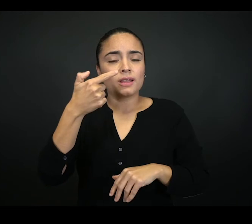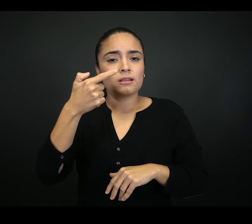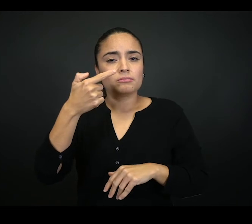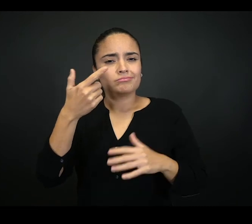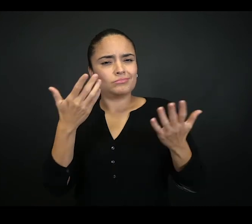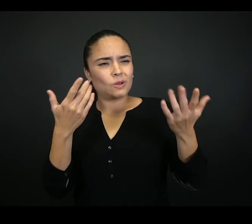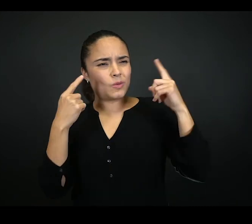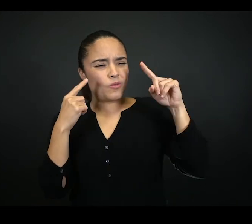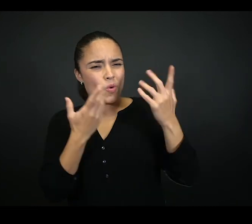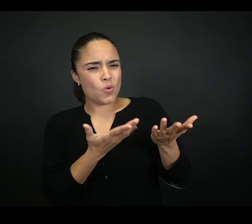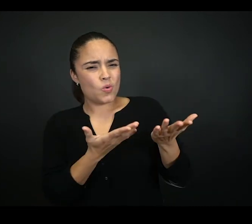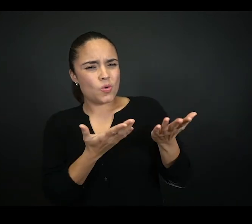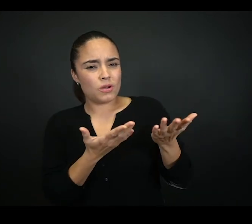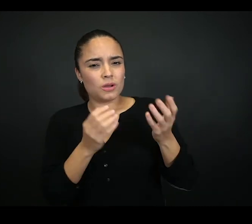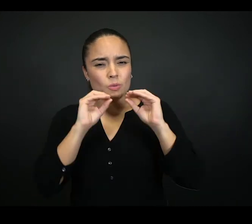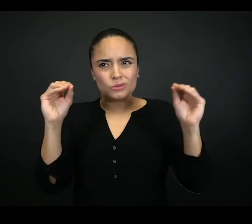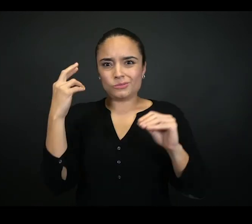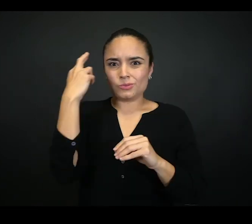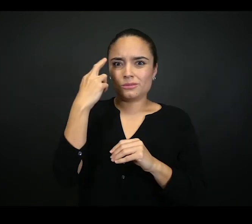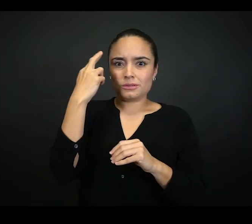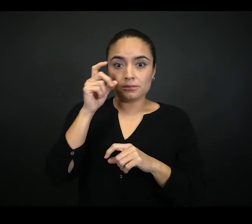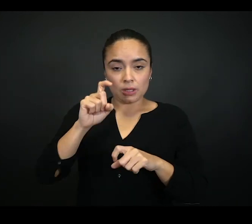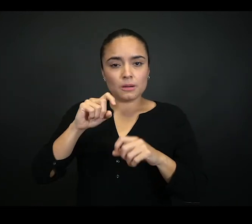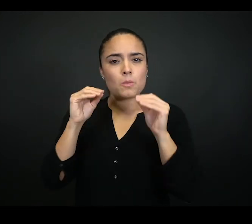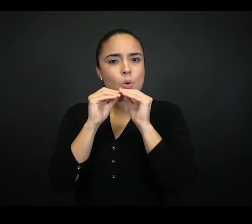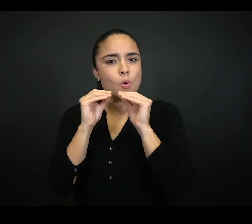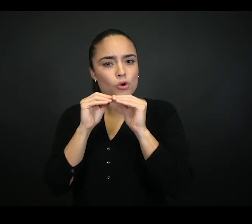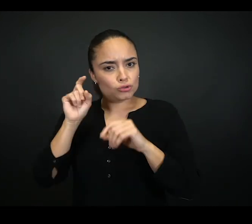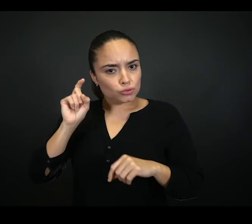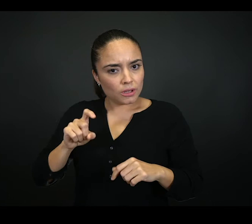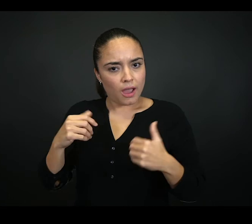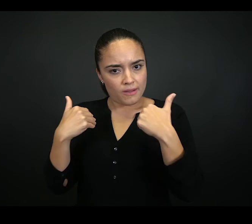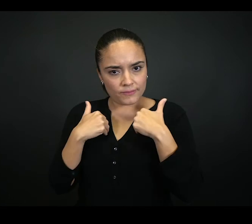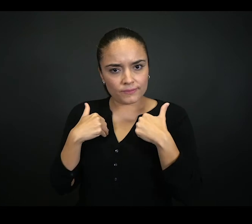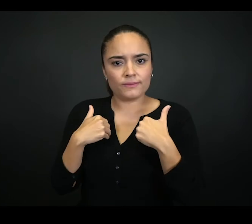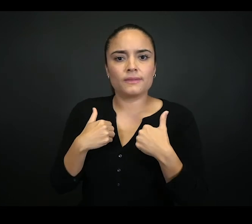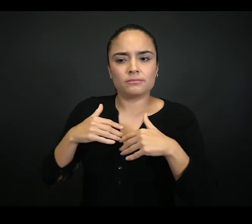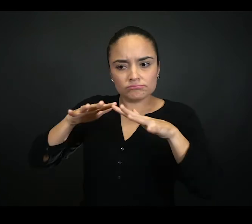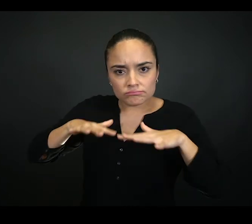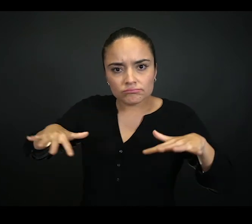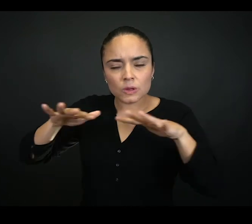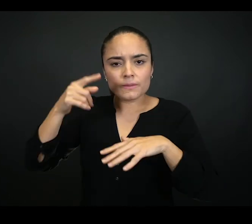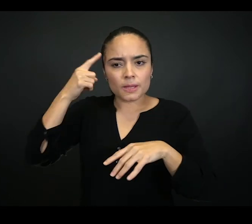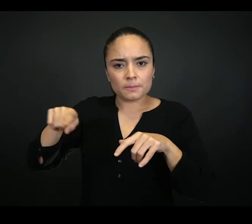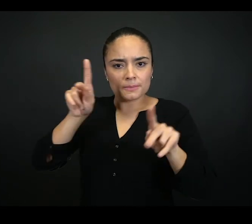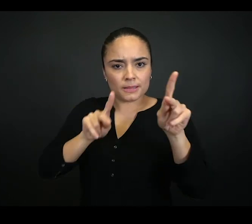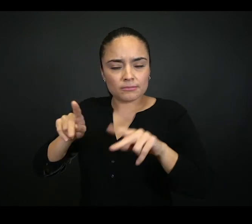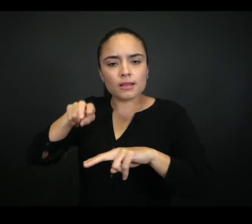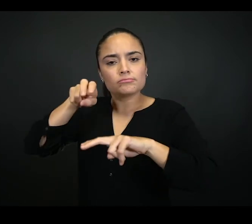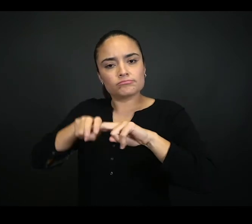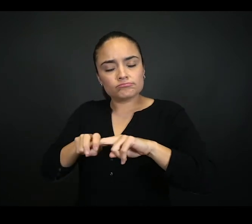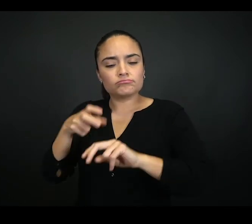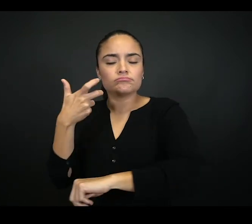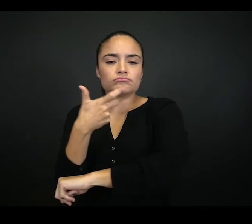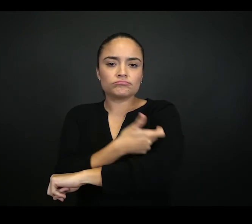have a space, a chair at a community agency where people are trained and somebody can go in and use